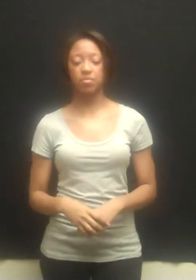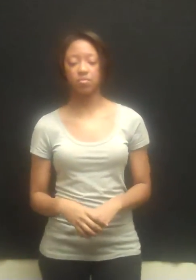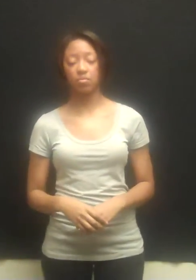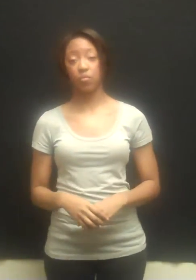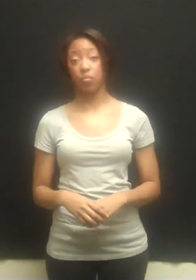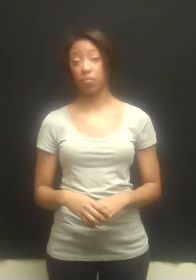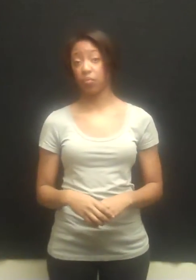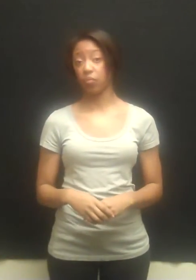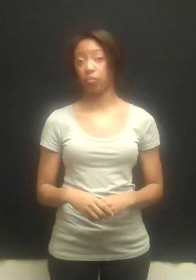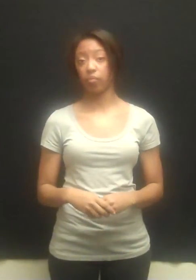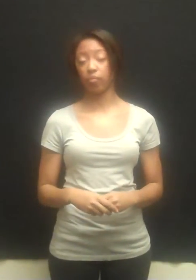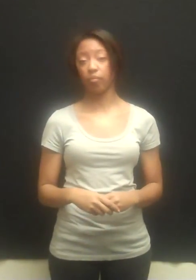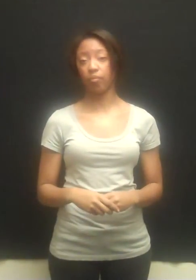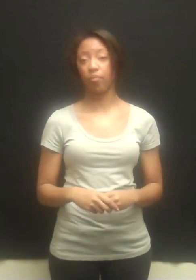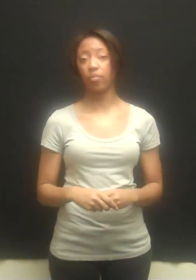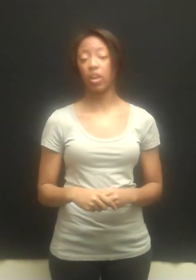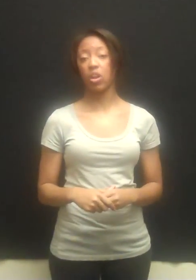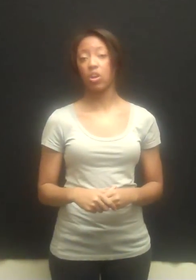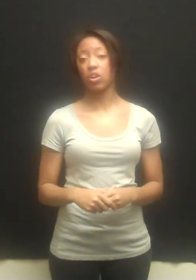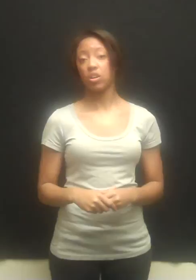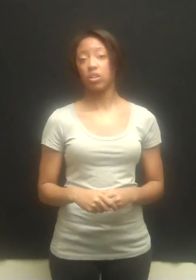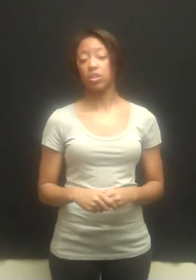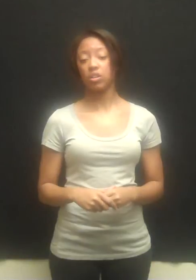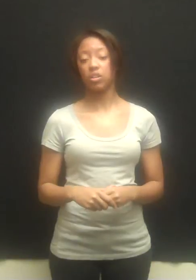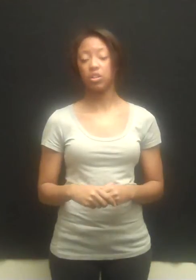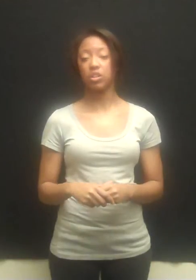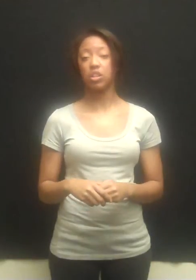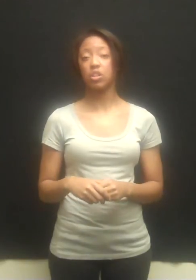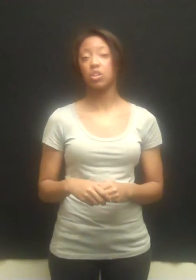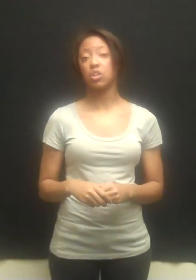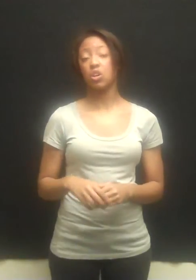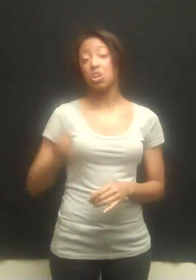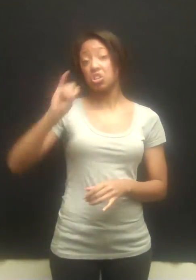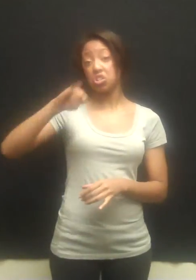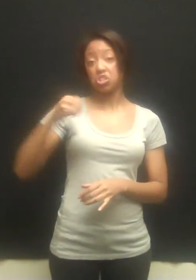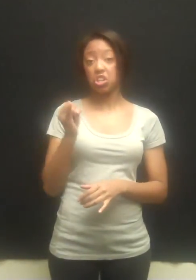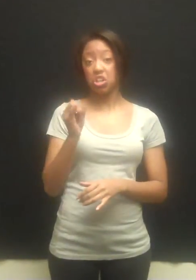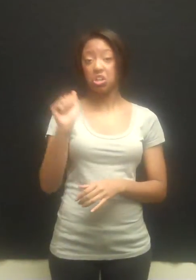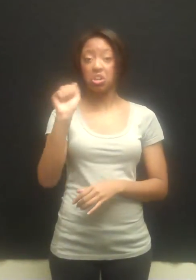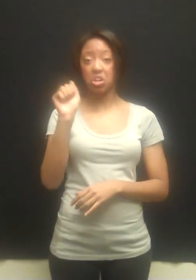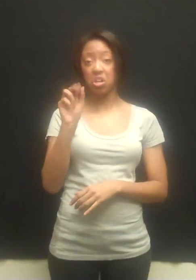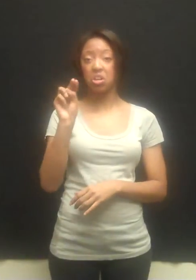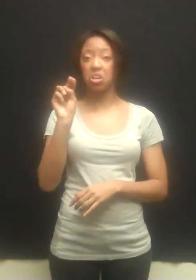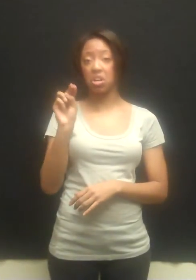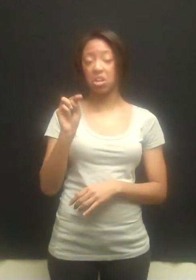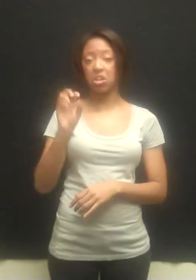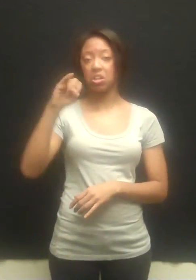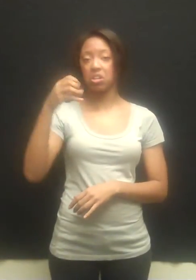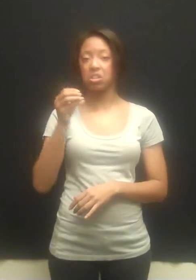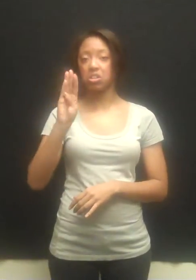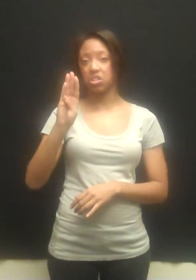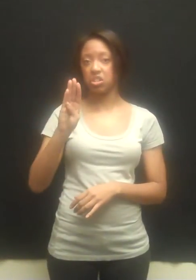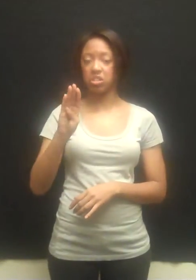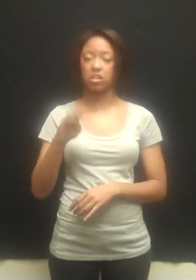According to the Job Accommodation Network, the acronym is JAN, you can see their website here,